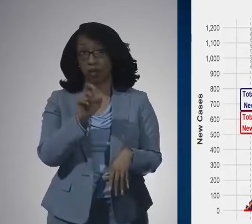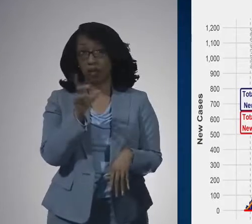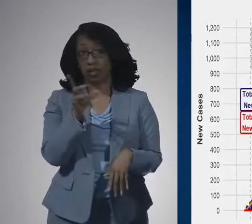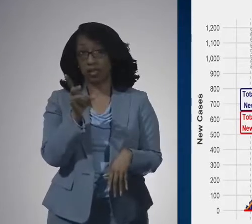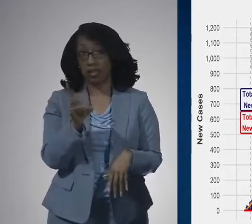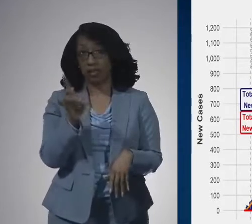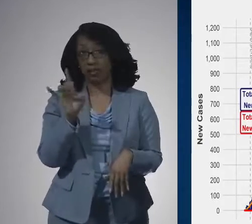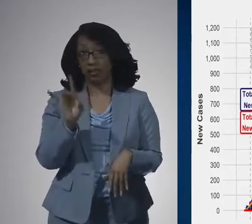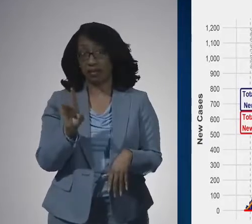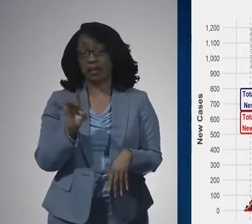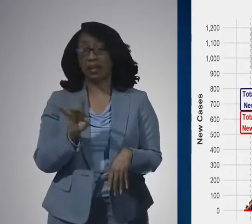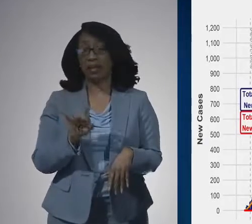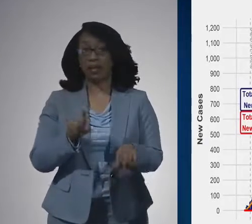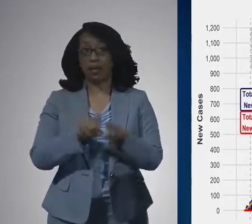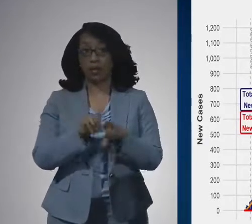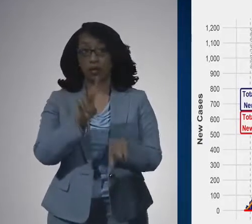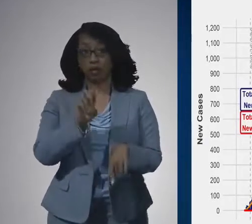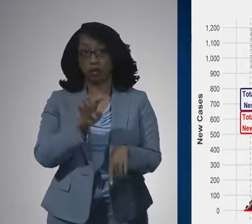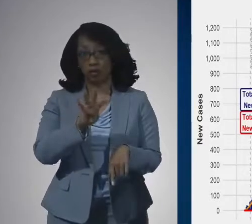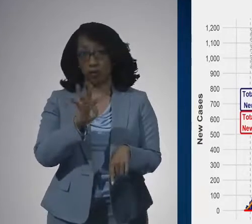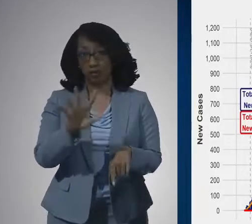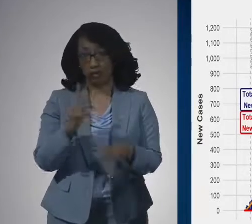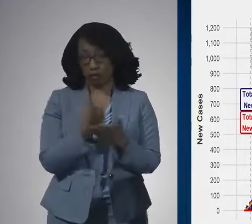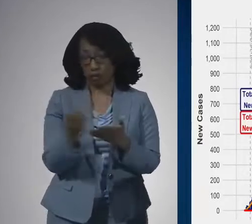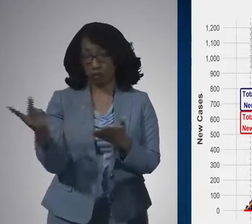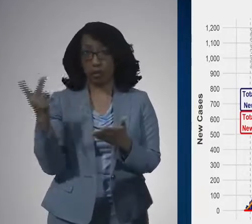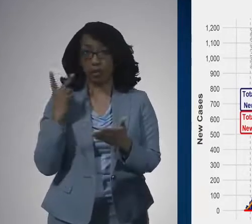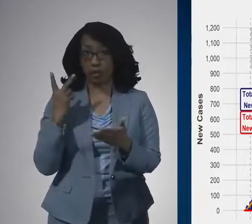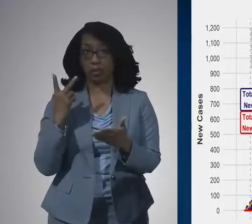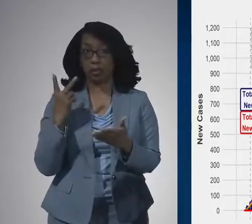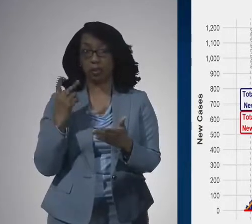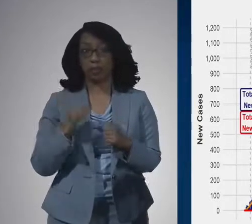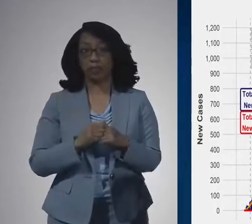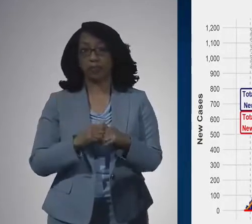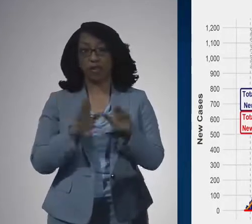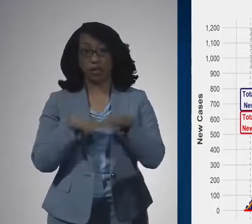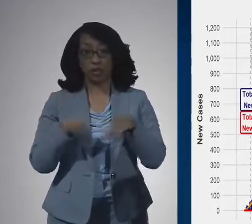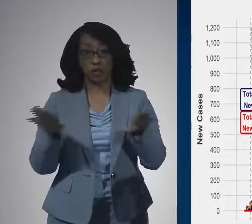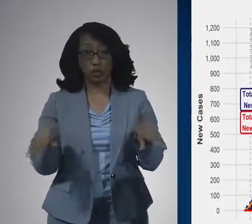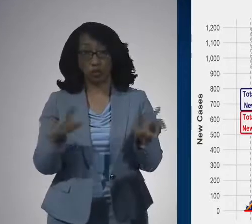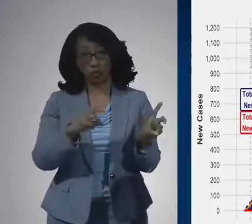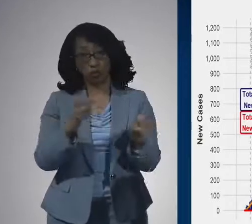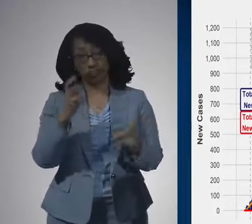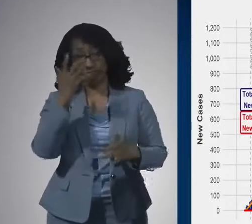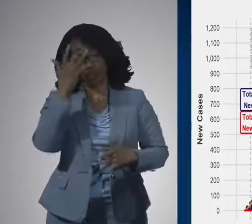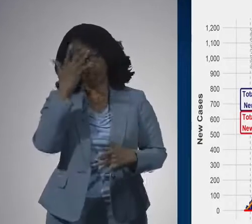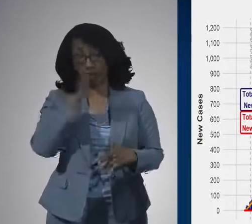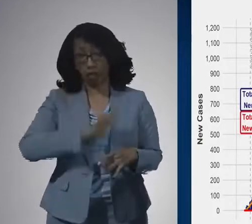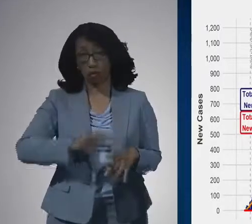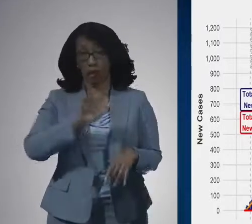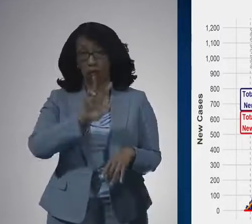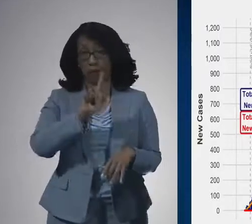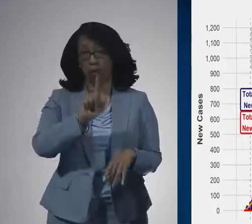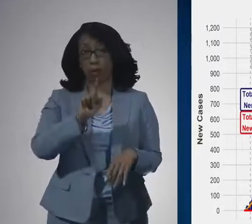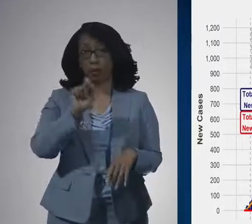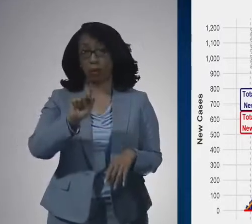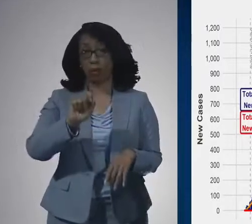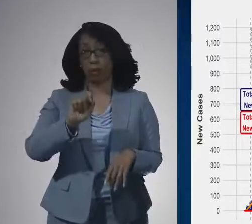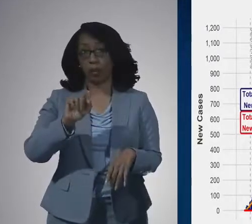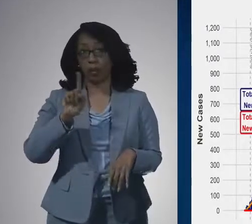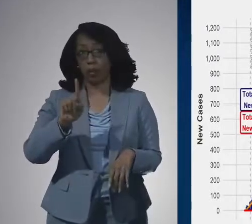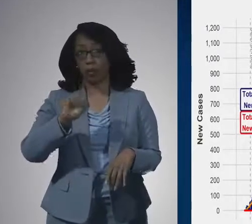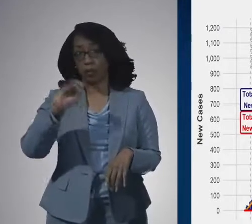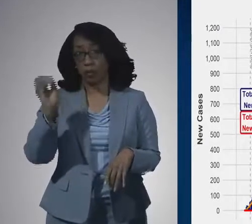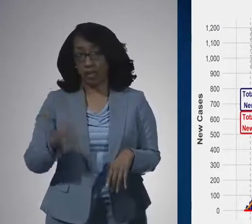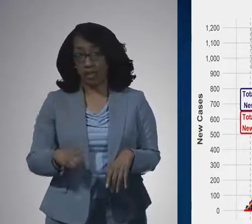and 2,245 2 weeks ago. Pediatric cases comprise 31.4% of all active